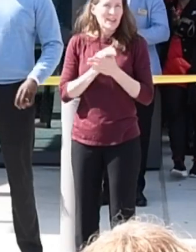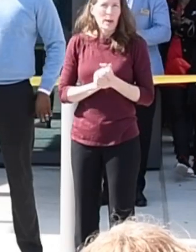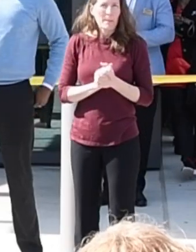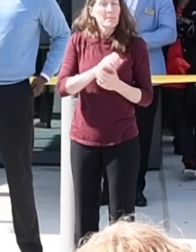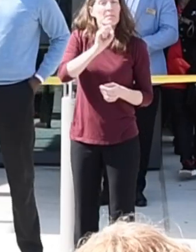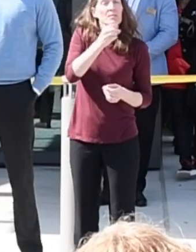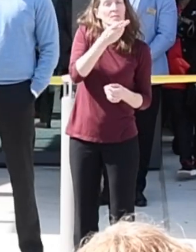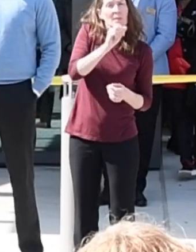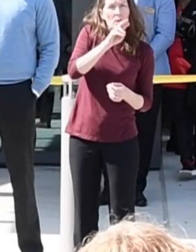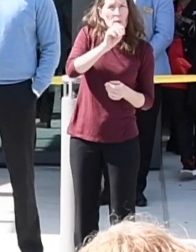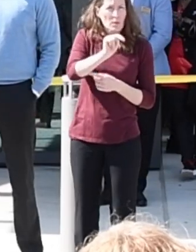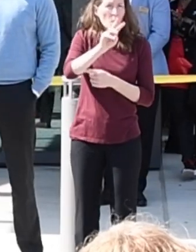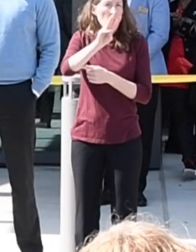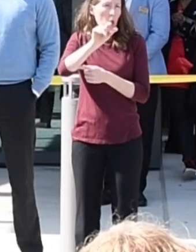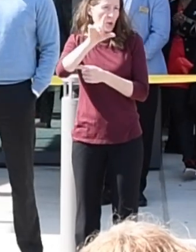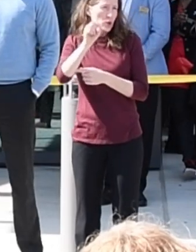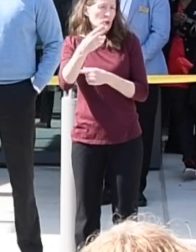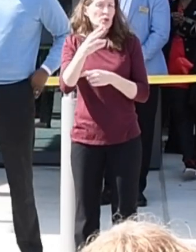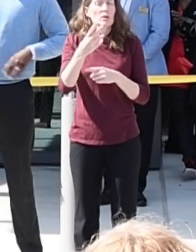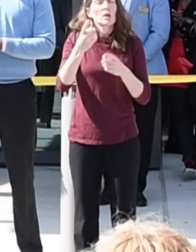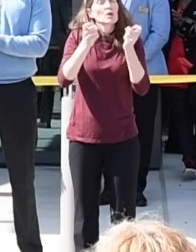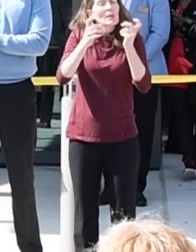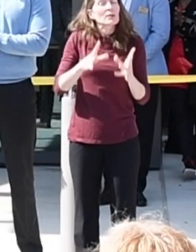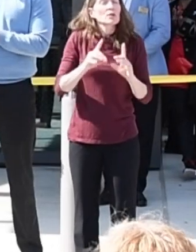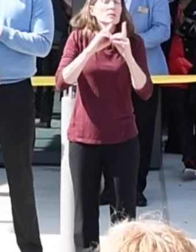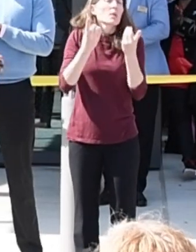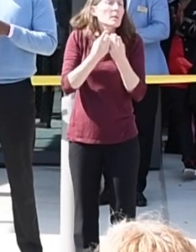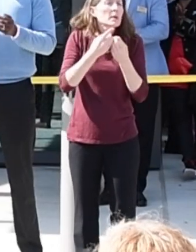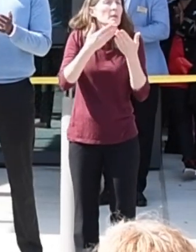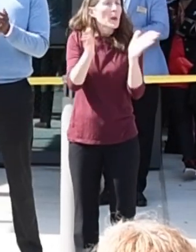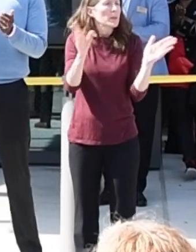Sharon Walsh, the Director of the Department of Public Works.